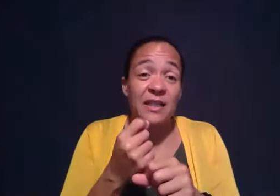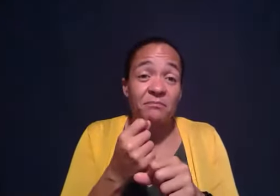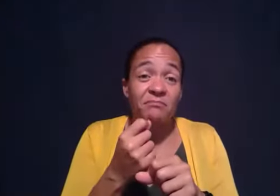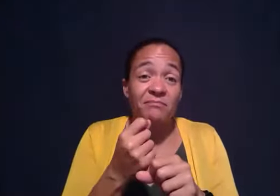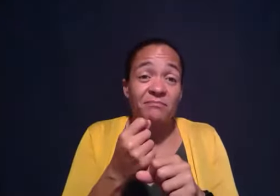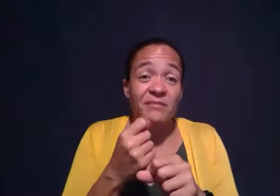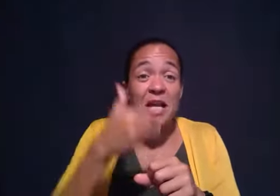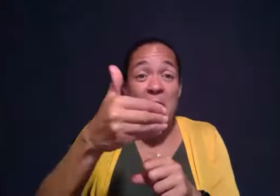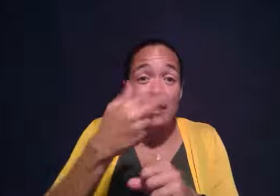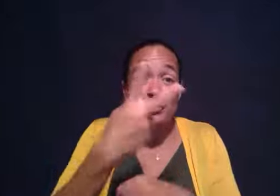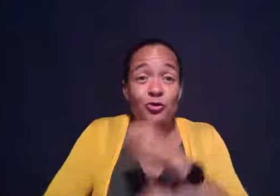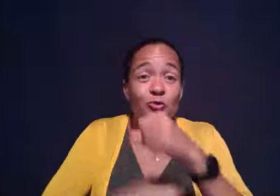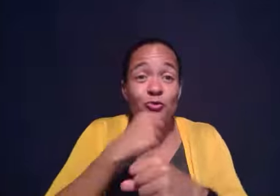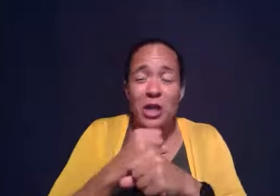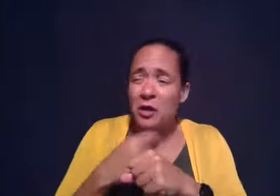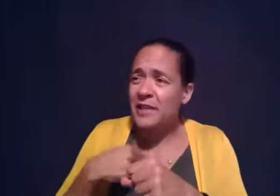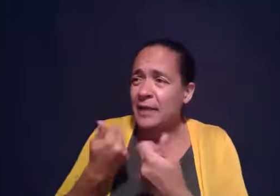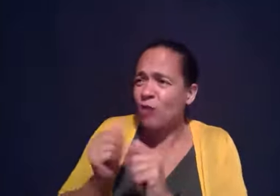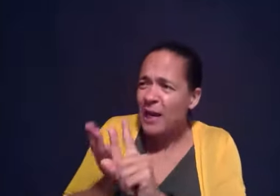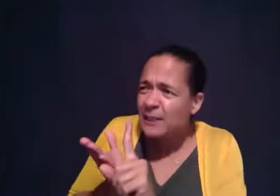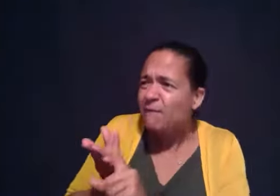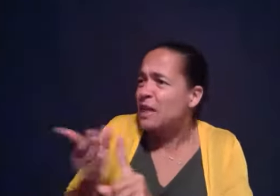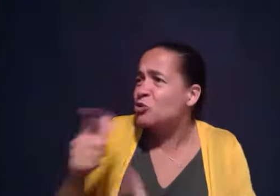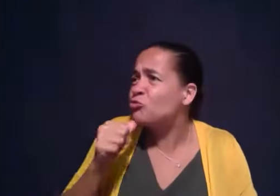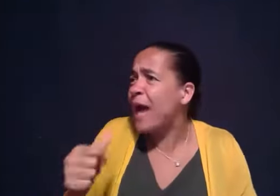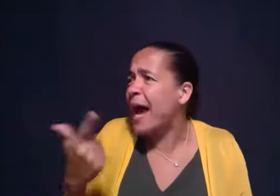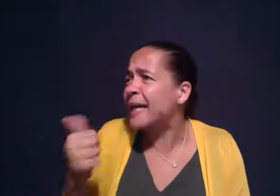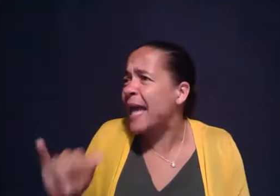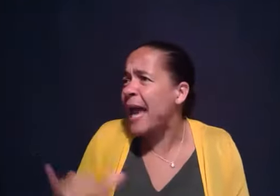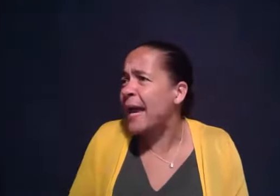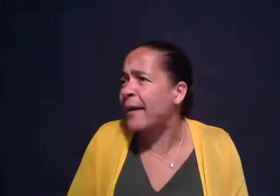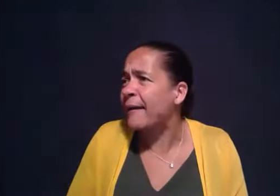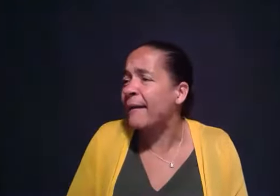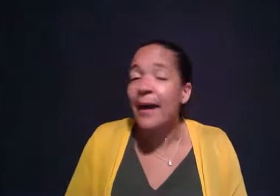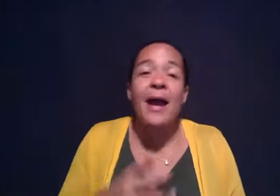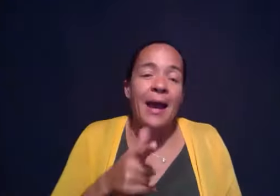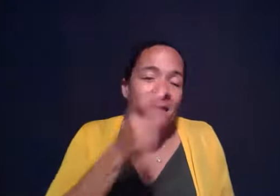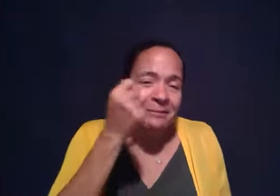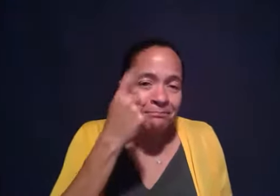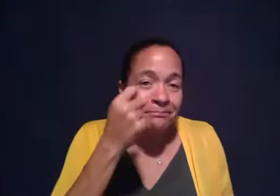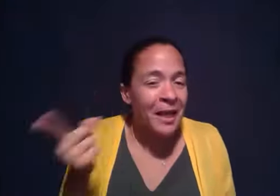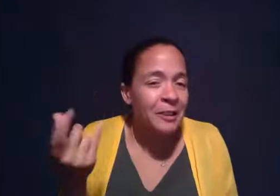gay. He is, like he still is. I checked, and it stuck.